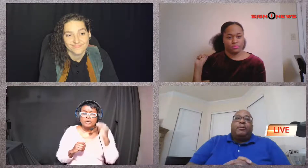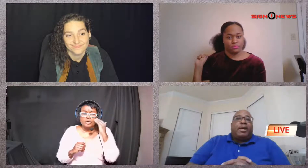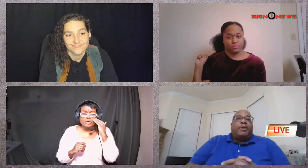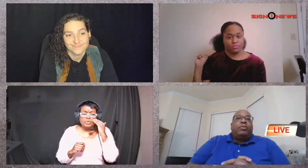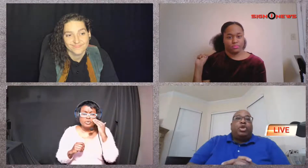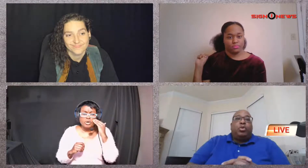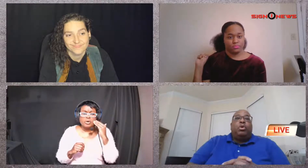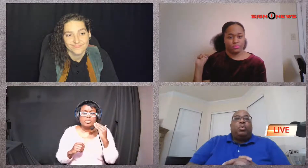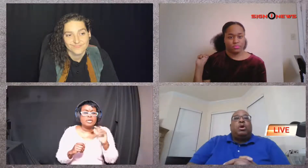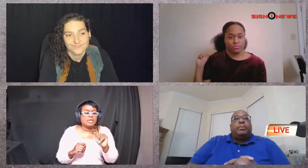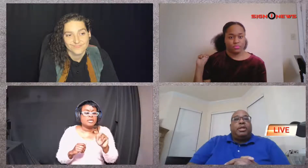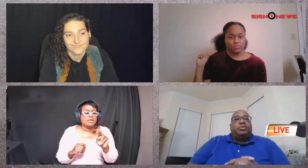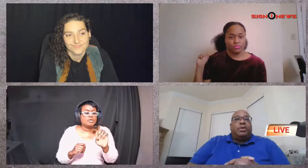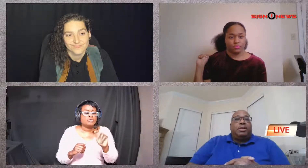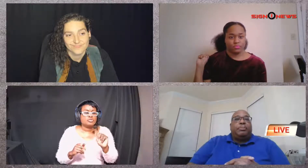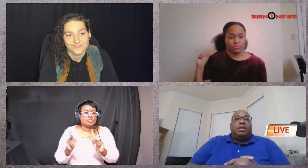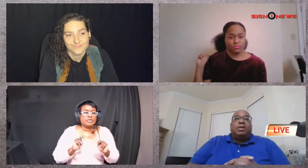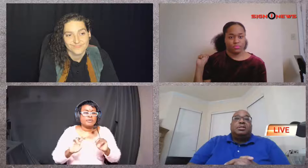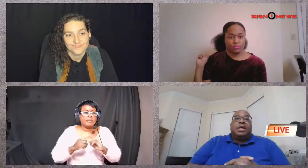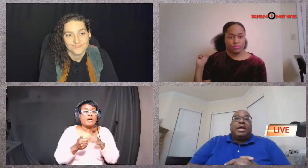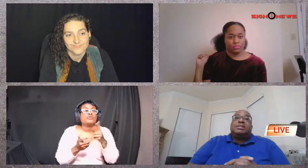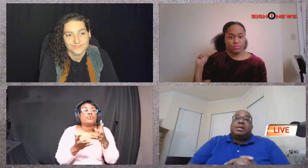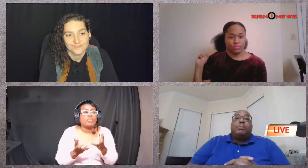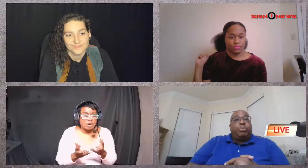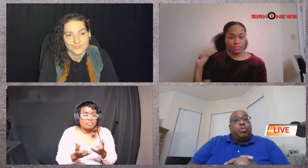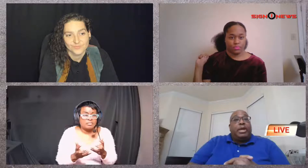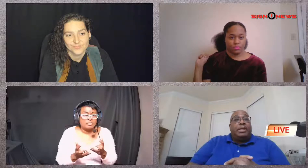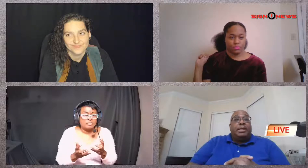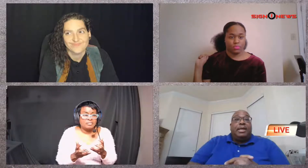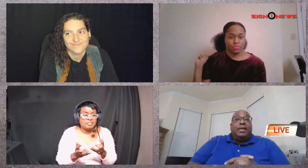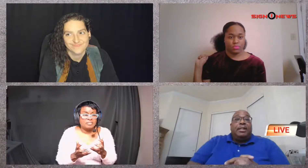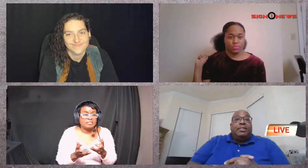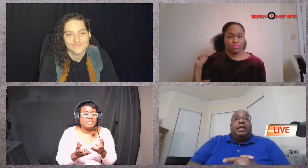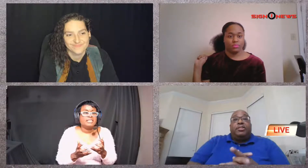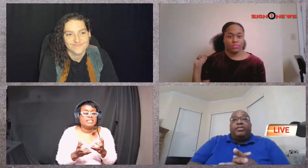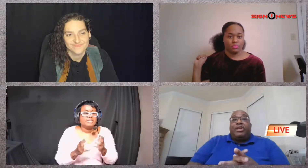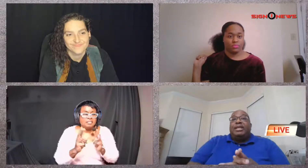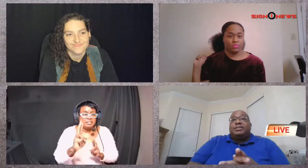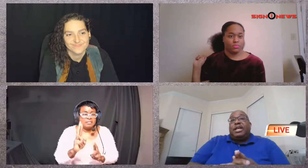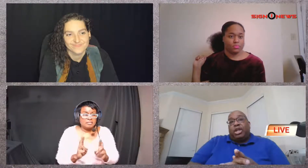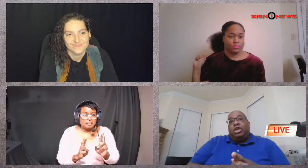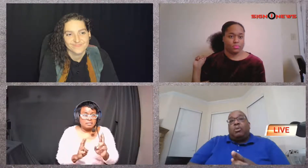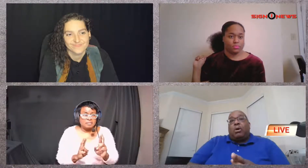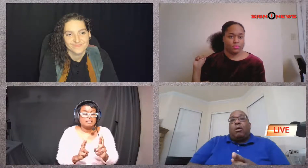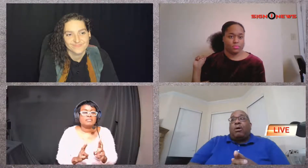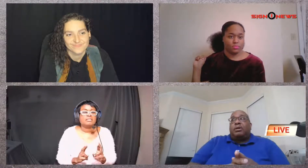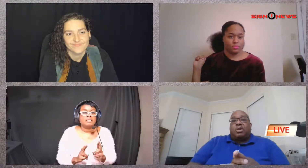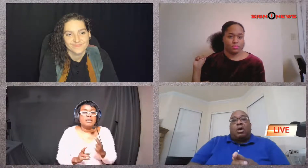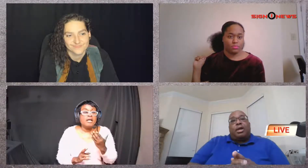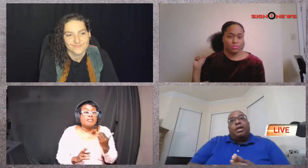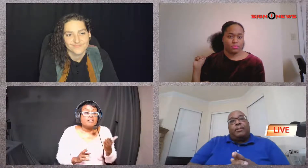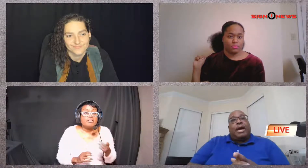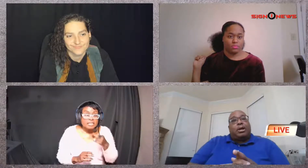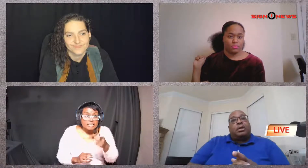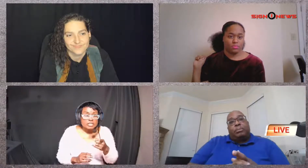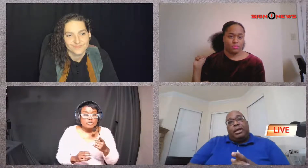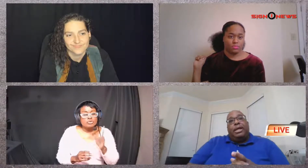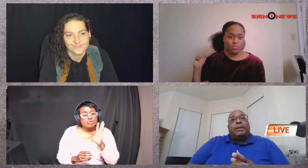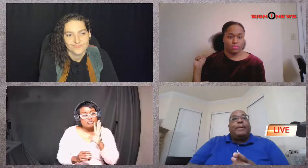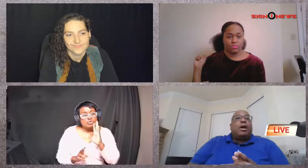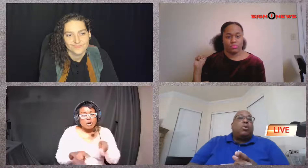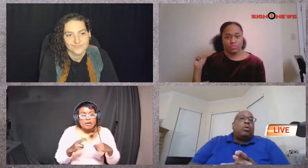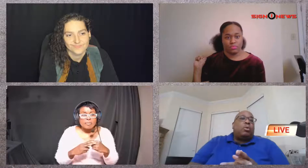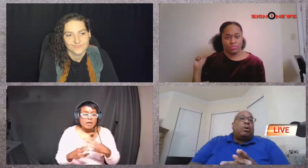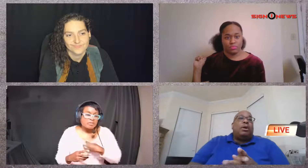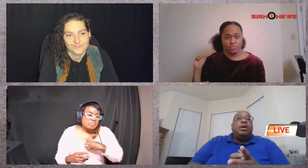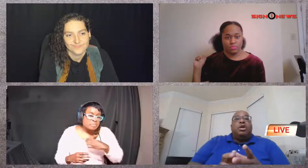treat people how you would want to be treated, because at some point, that the things that you are talking about or